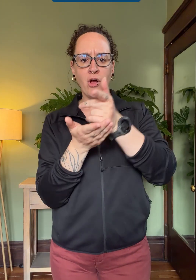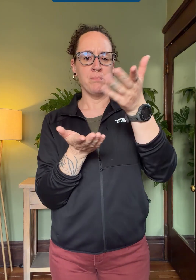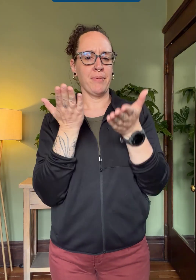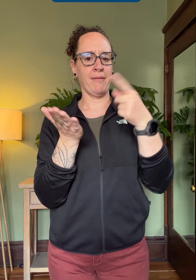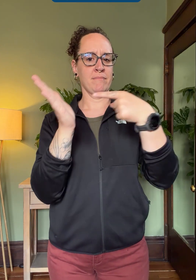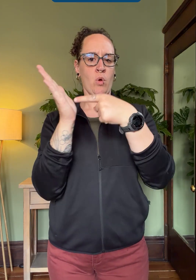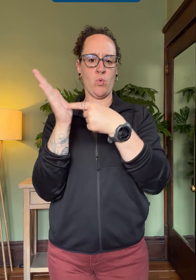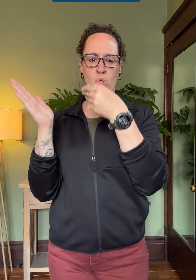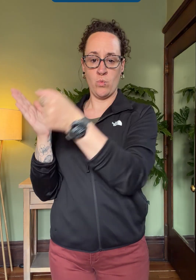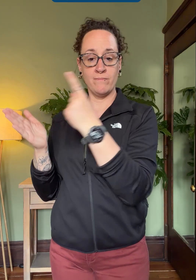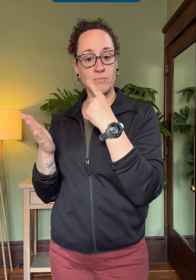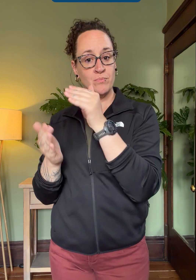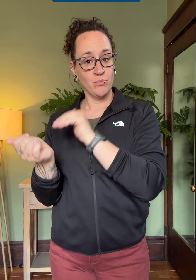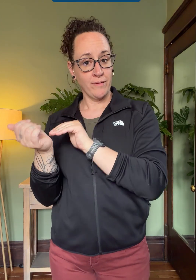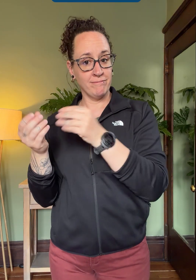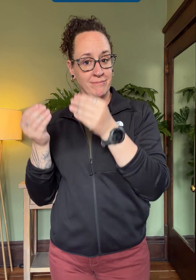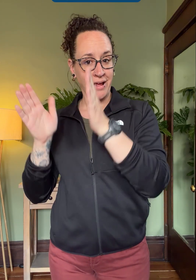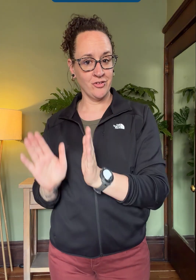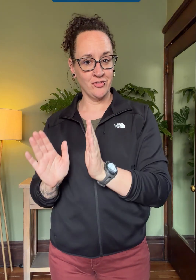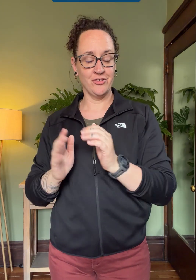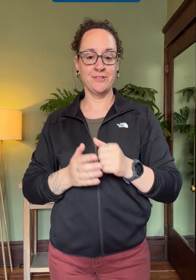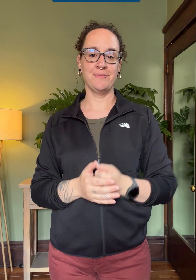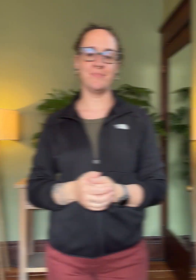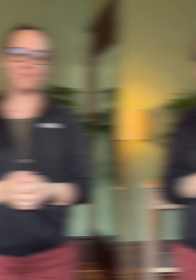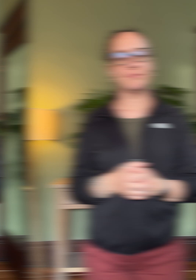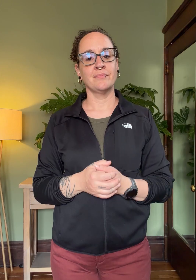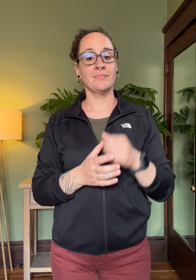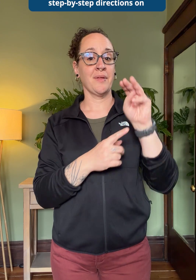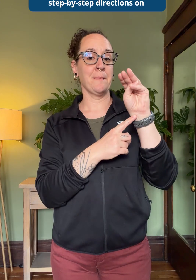and the maximum amount you may owe the provider.